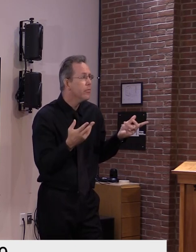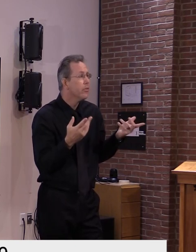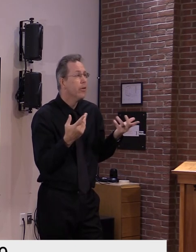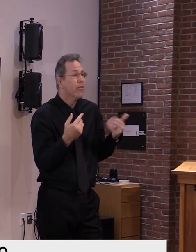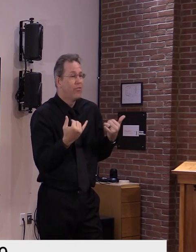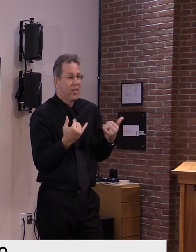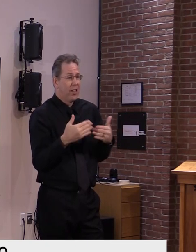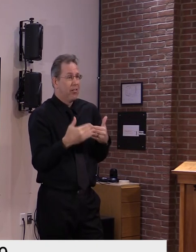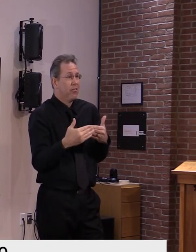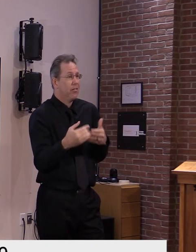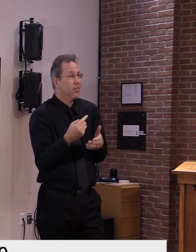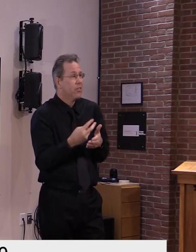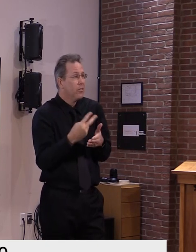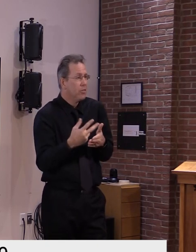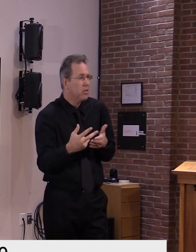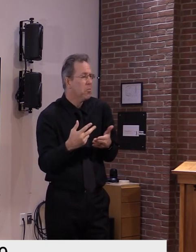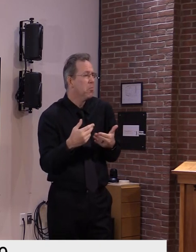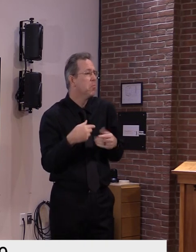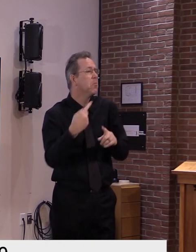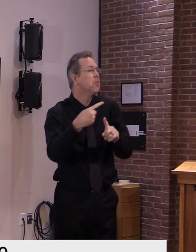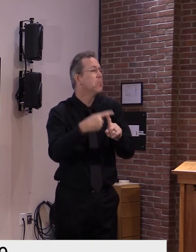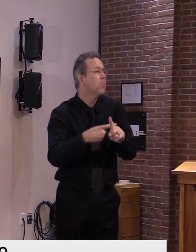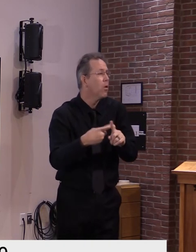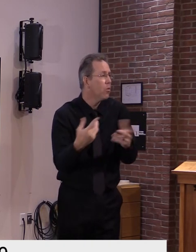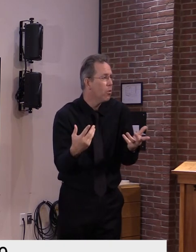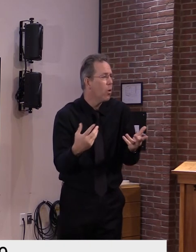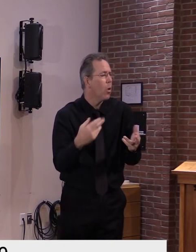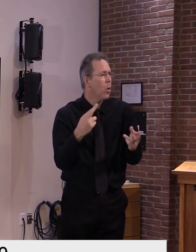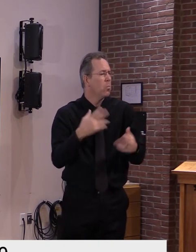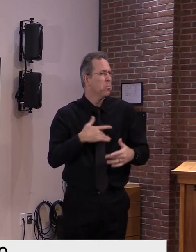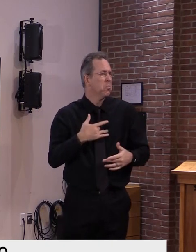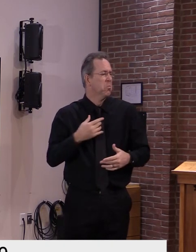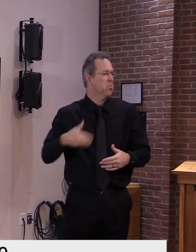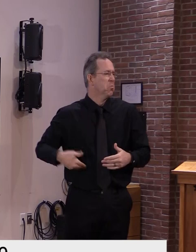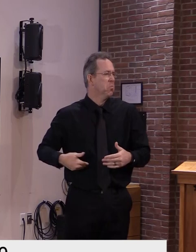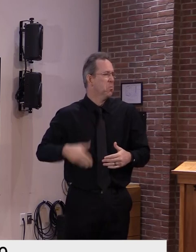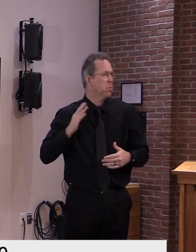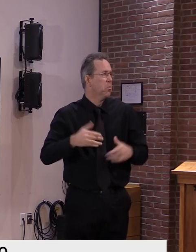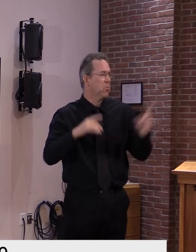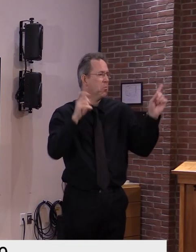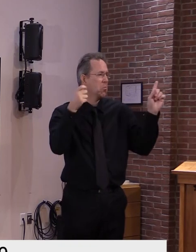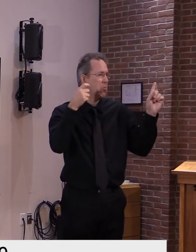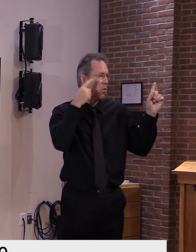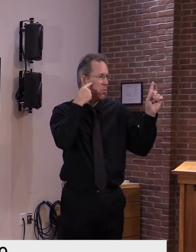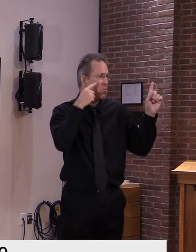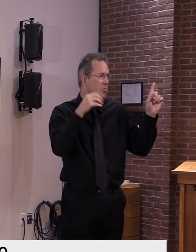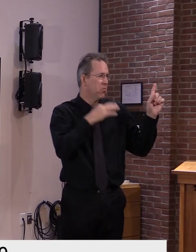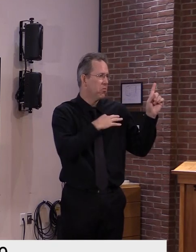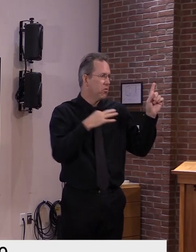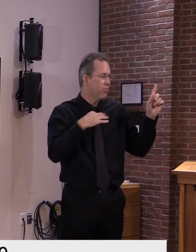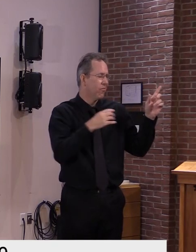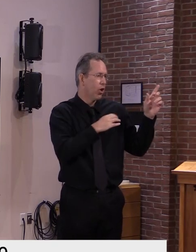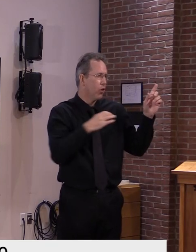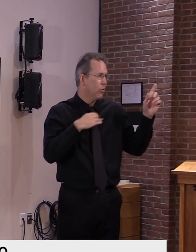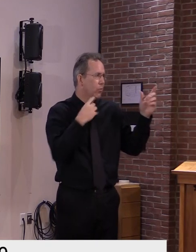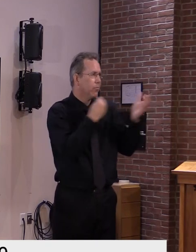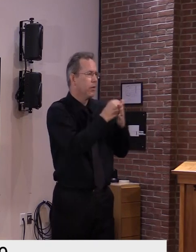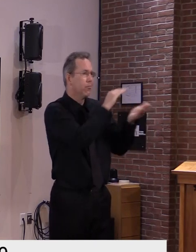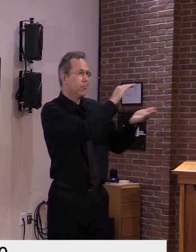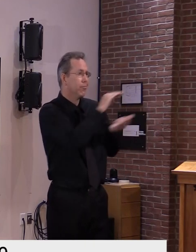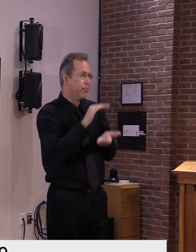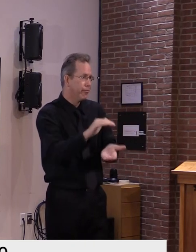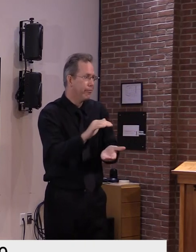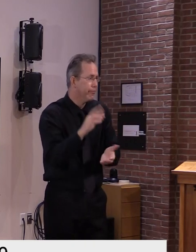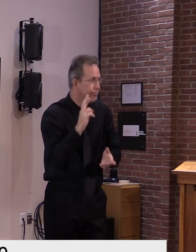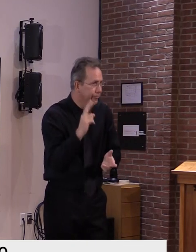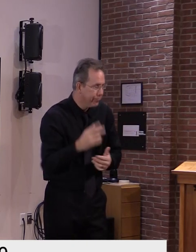can to help individuals, our Vermonters, and those who are unemployed at this point in